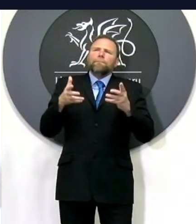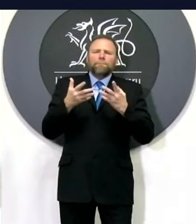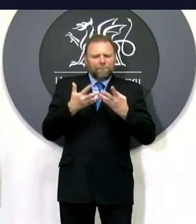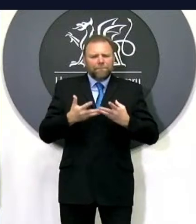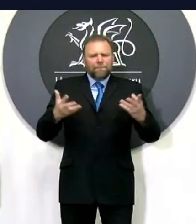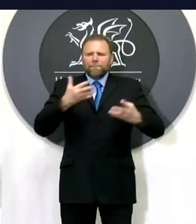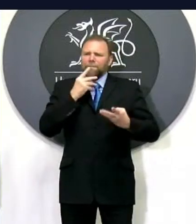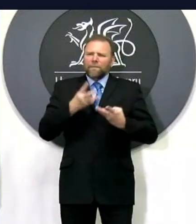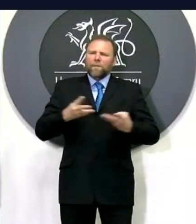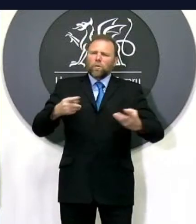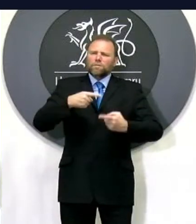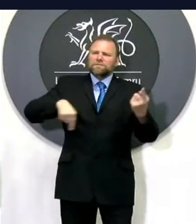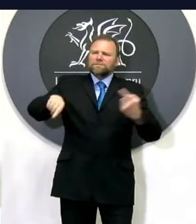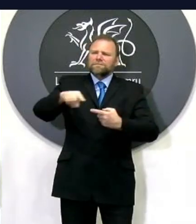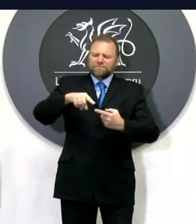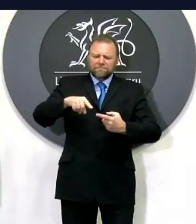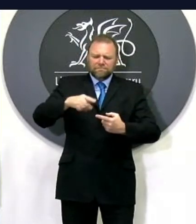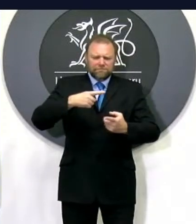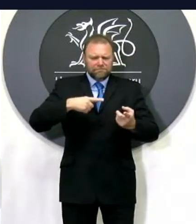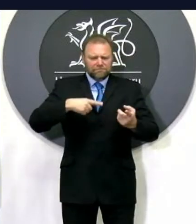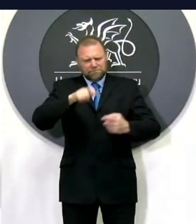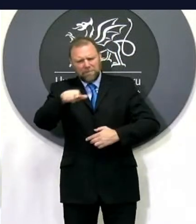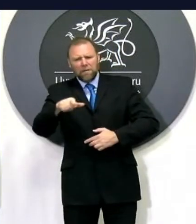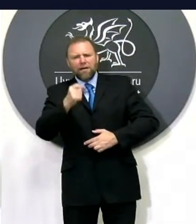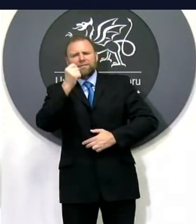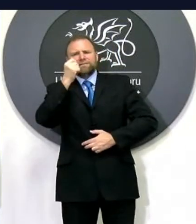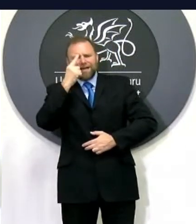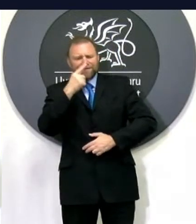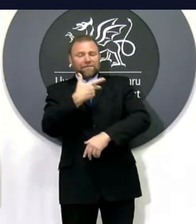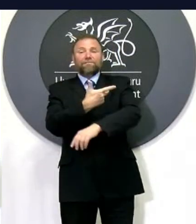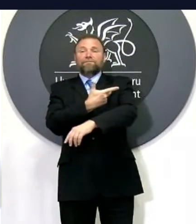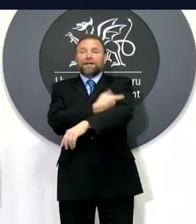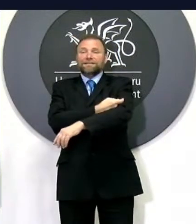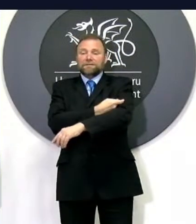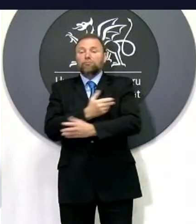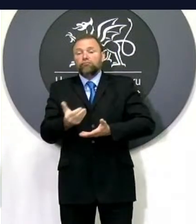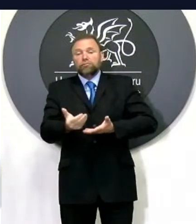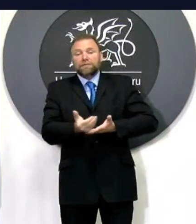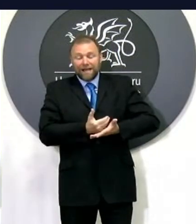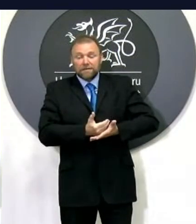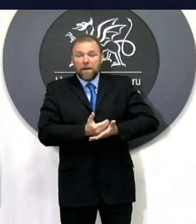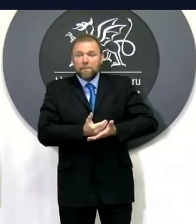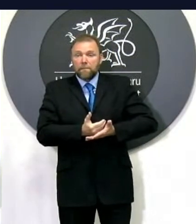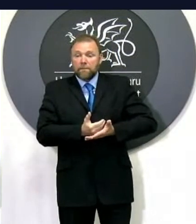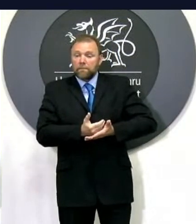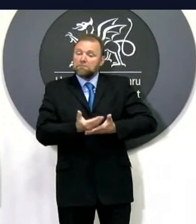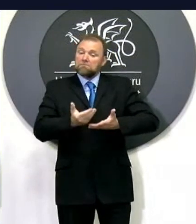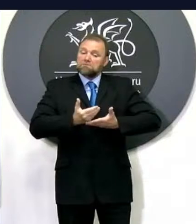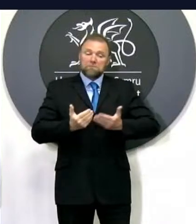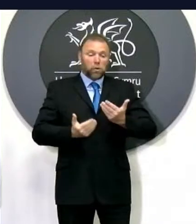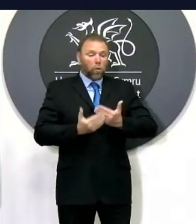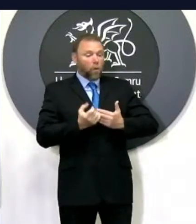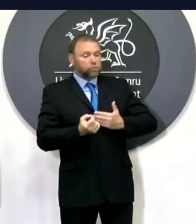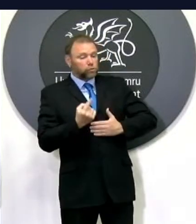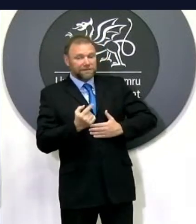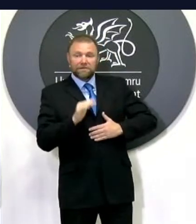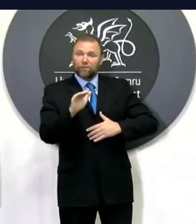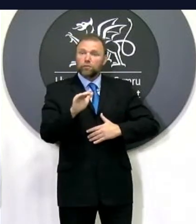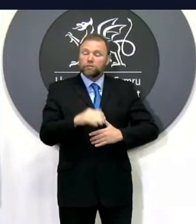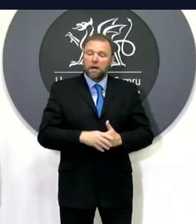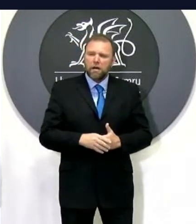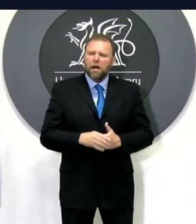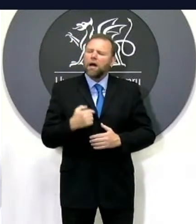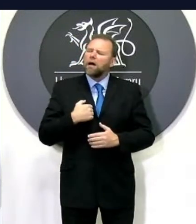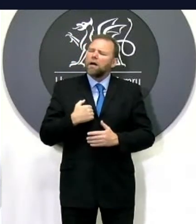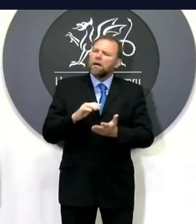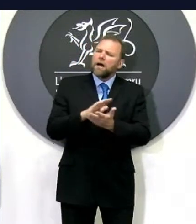vaccination does protect them, does offer new possibilities in the future. I was very pleased last week to see that the gap